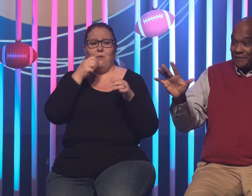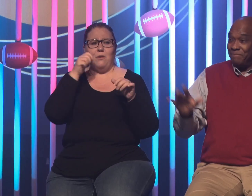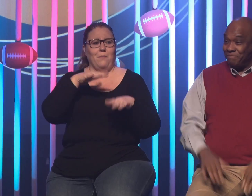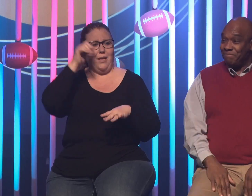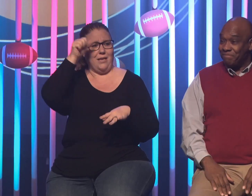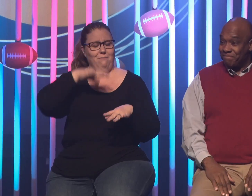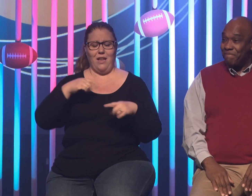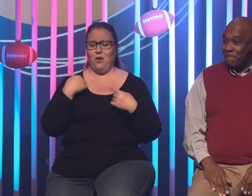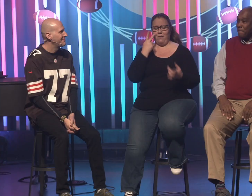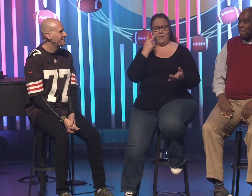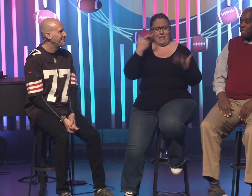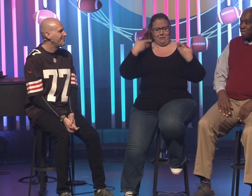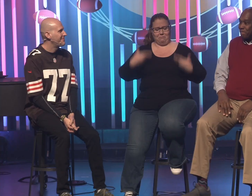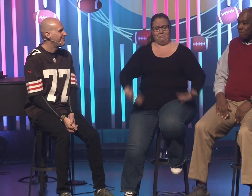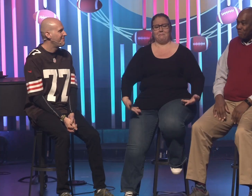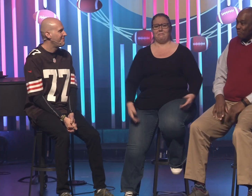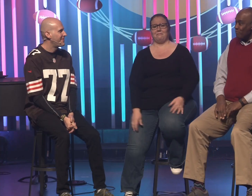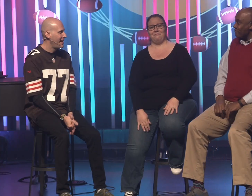seen.